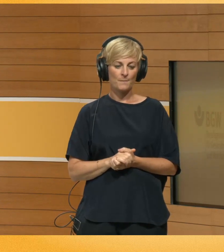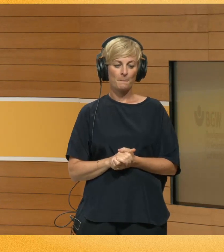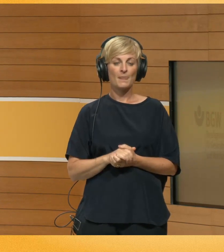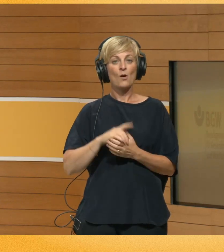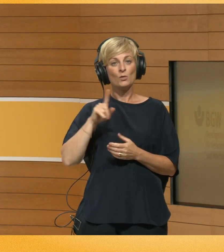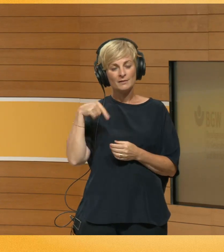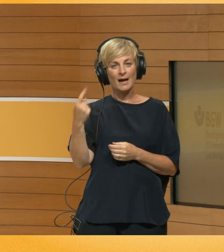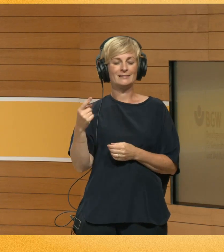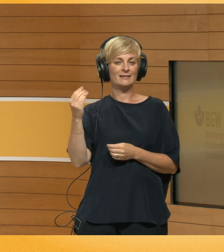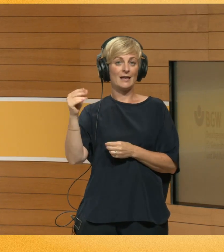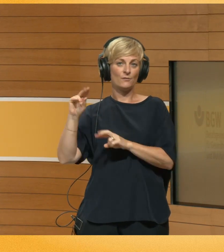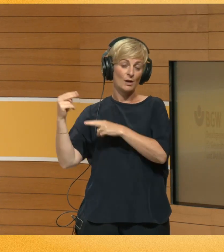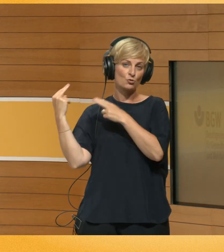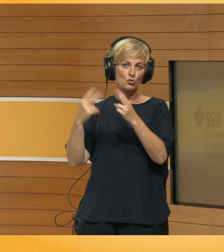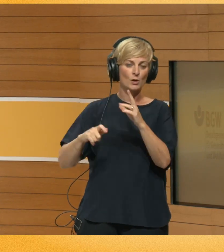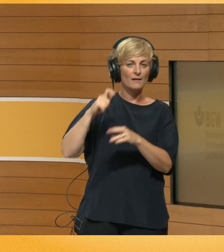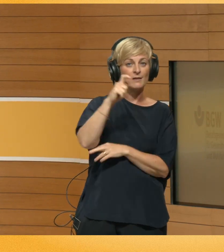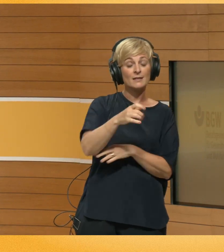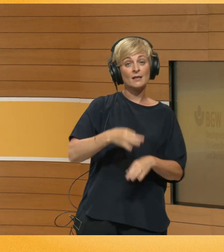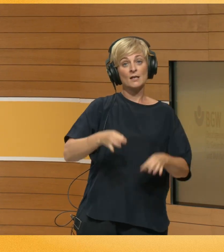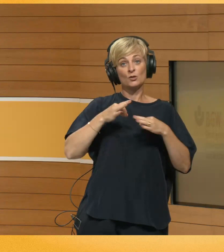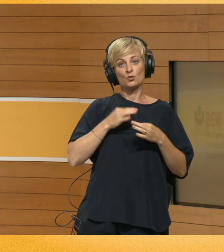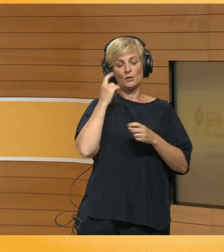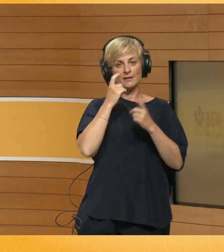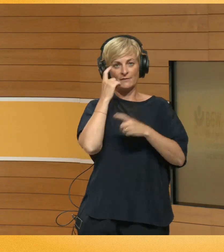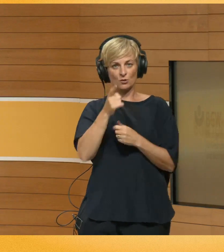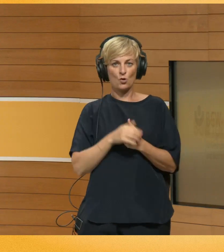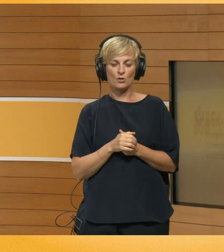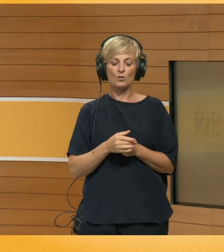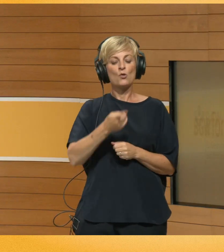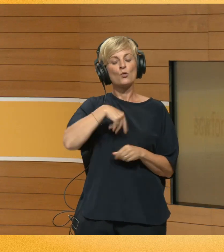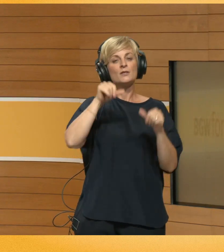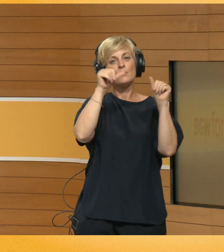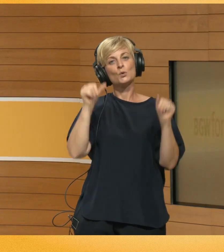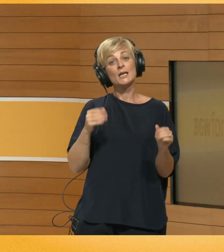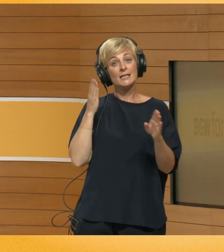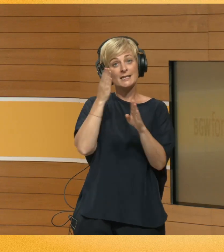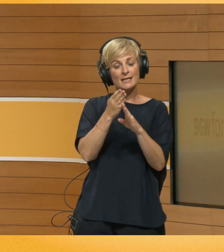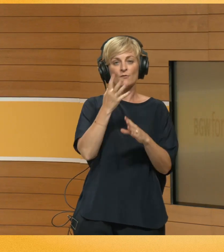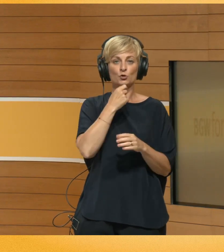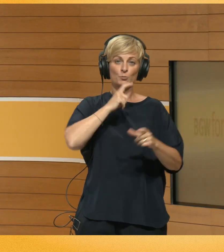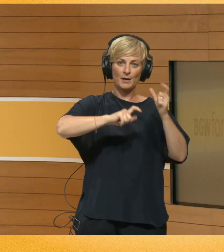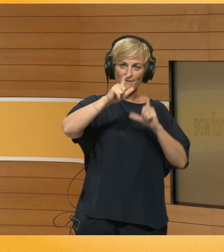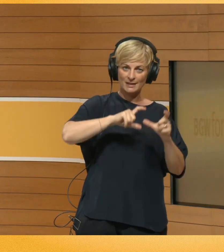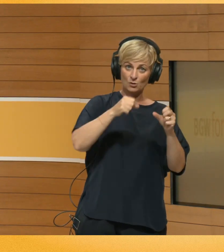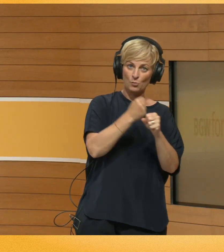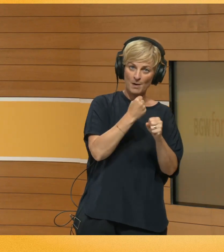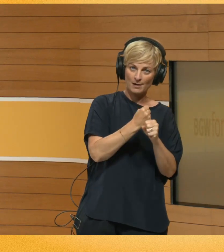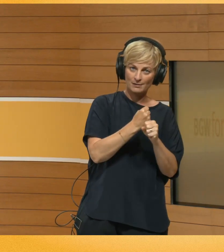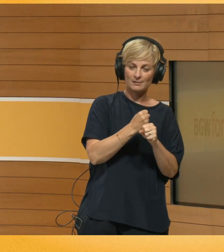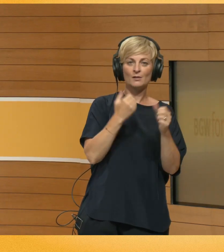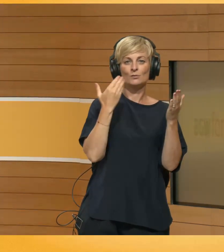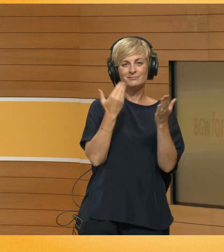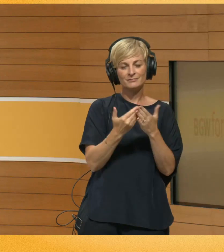Our model is around preventative healthcare, and this is sort of the system that we've been deploying within communities in the UK to promote health